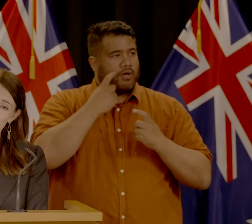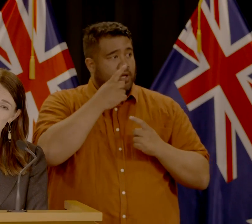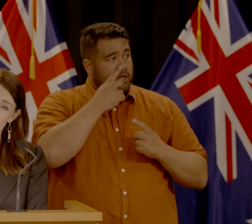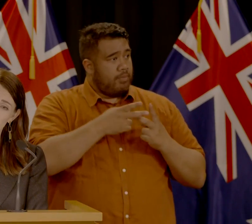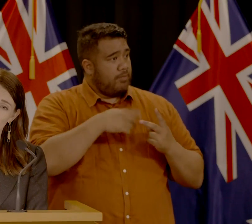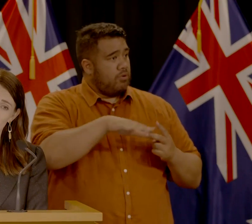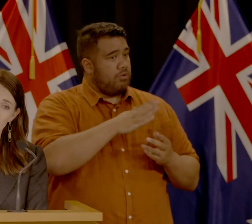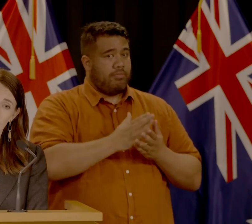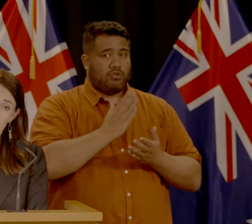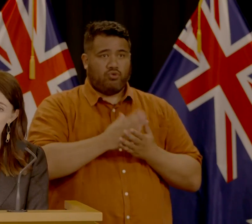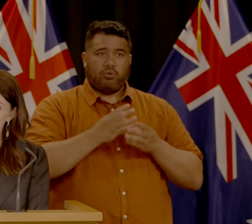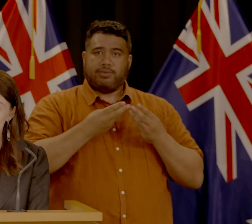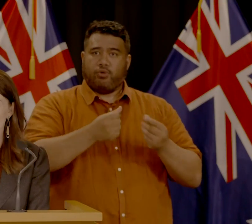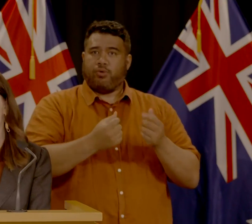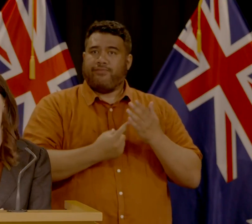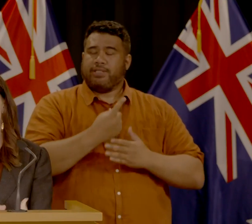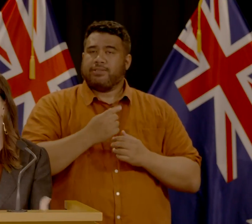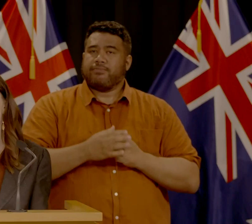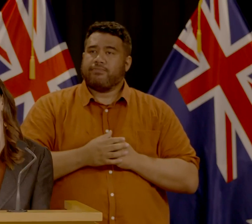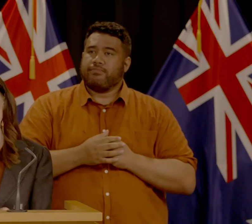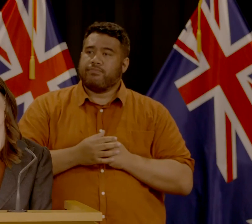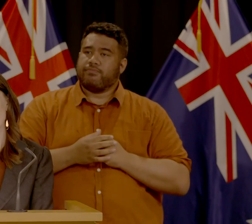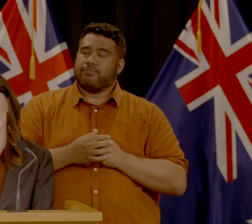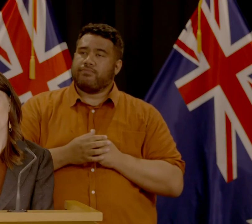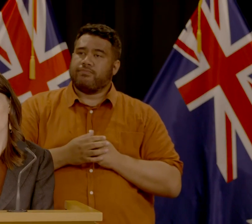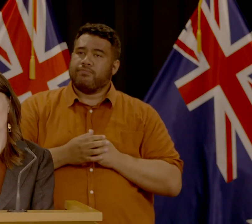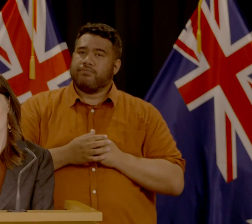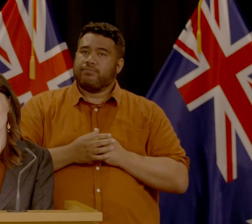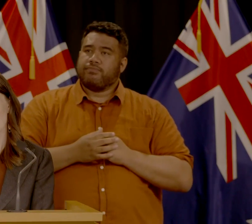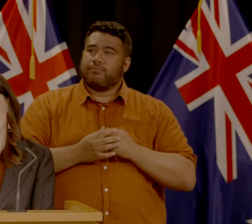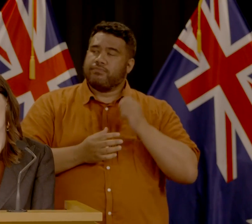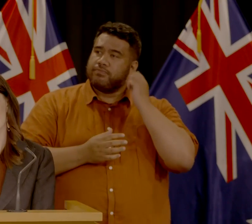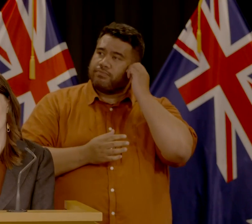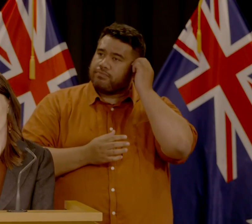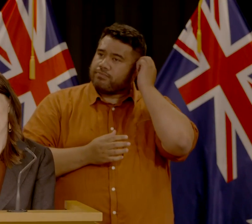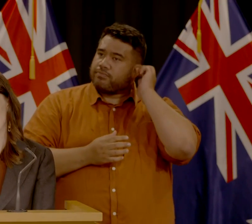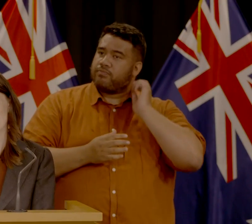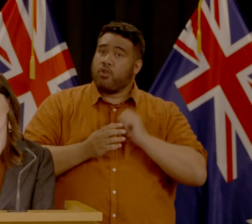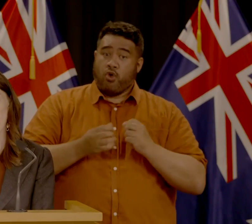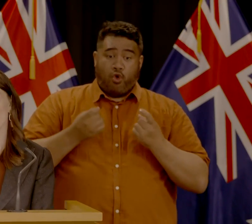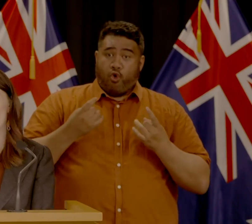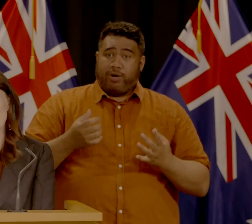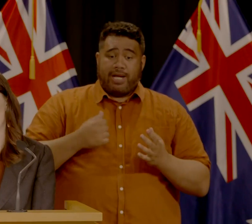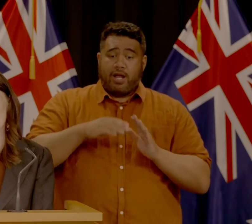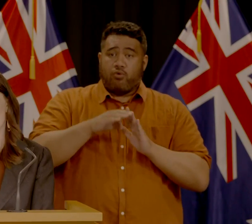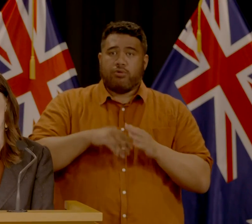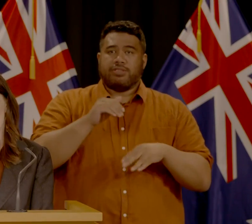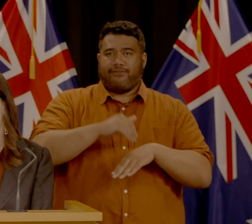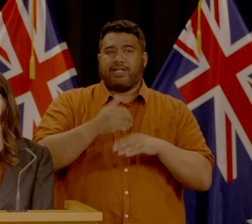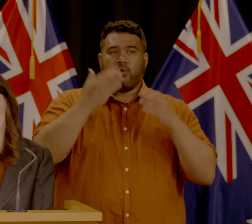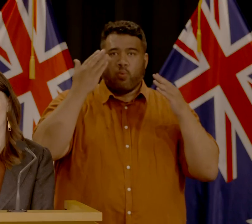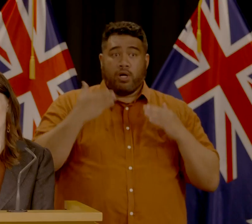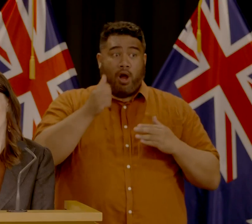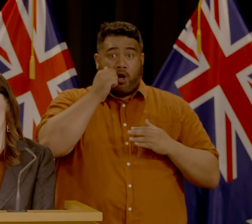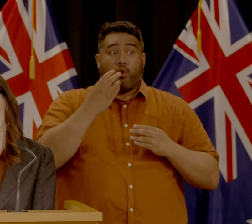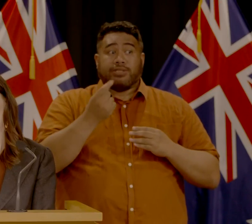to put events on for. I do recognise that actually already some of the measures we've put in place have affected weddings. I know people who have